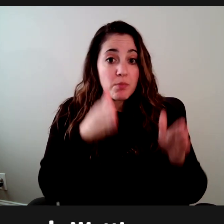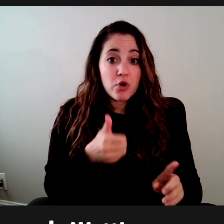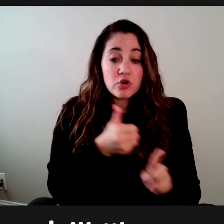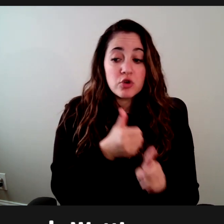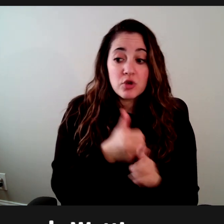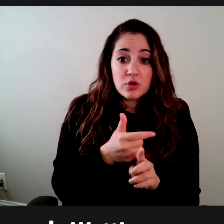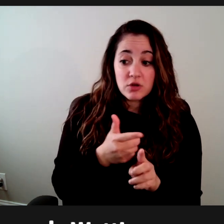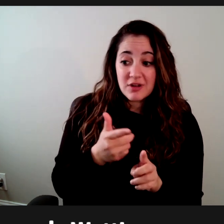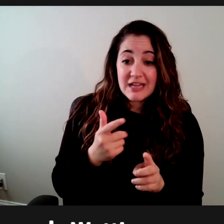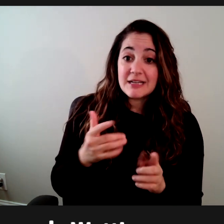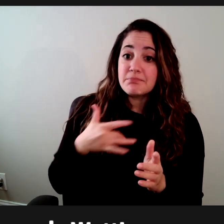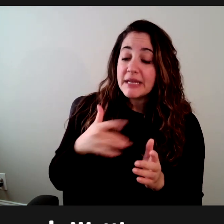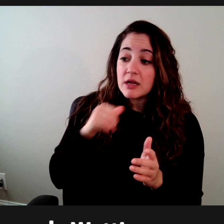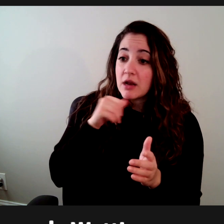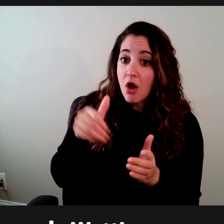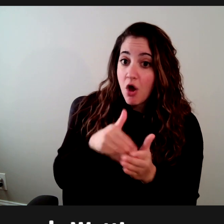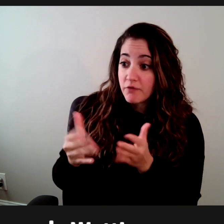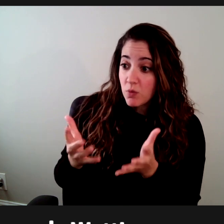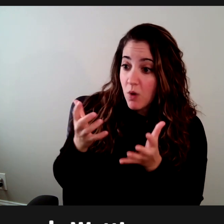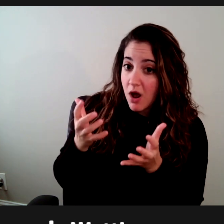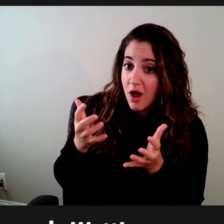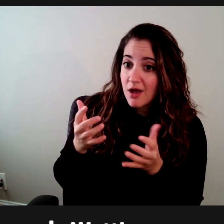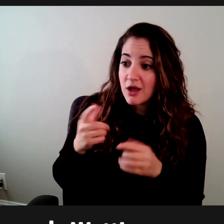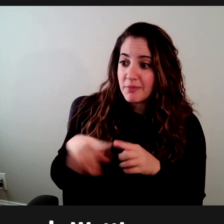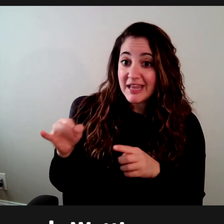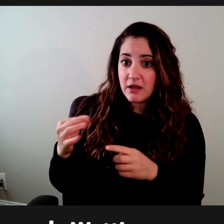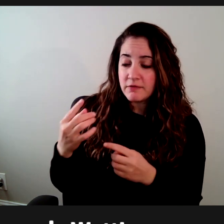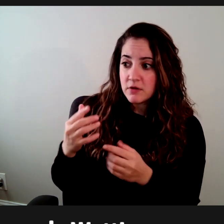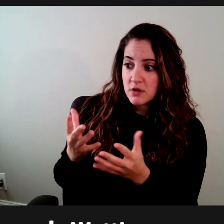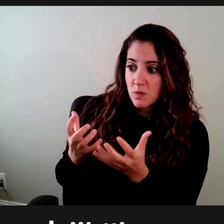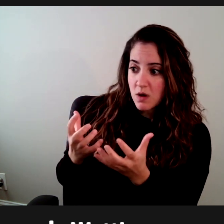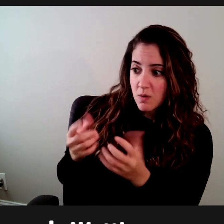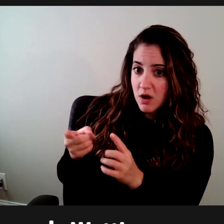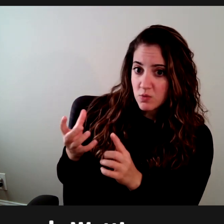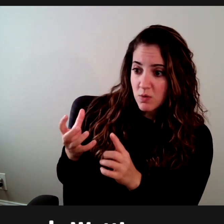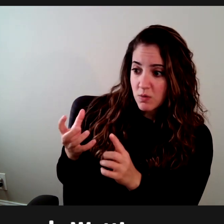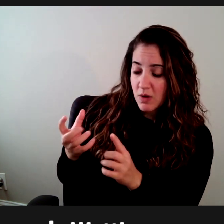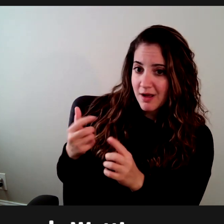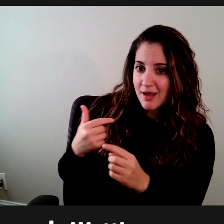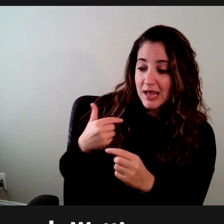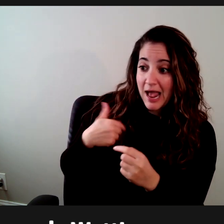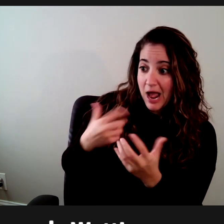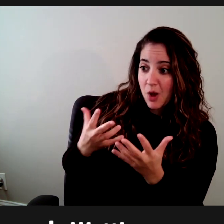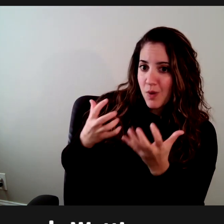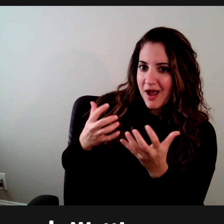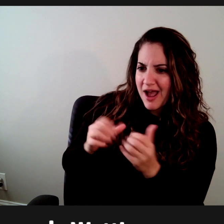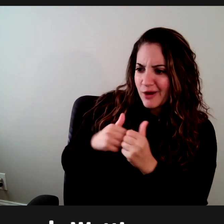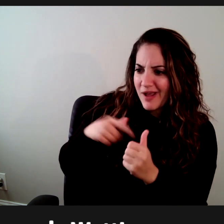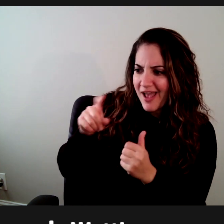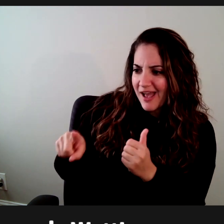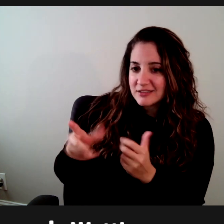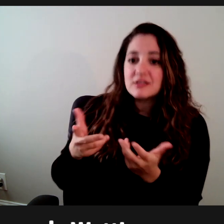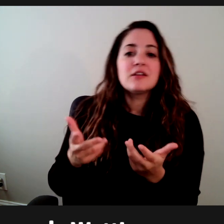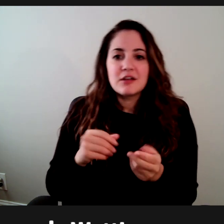leave space for the person who asks less to build up the energy to ask. And so when I hear you talk